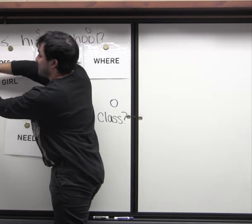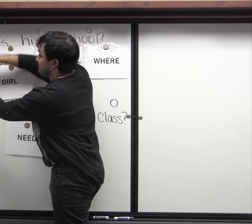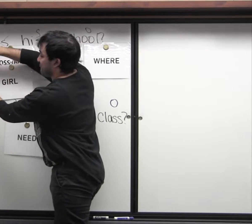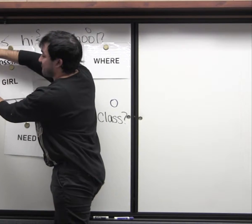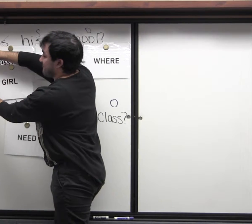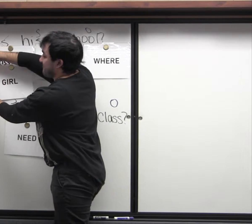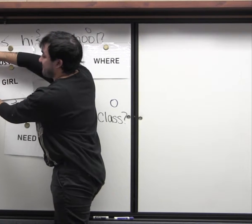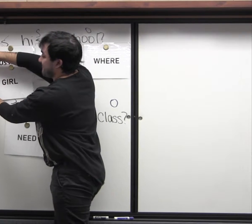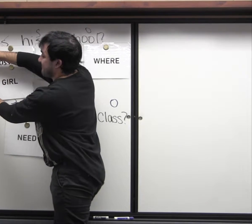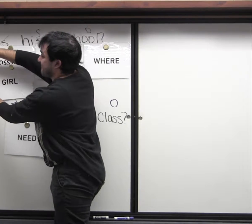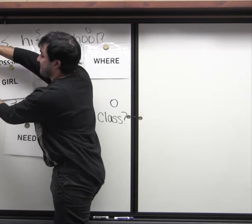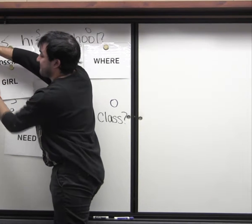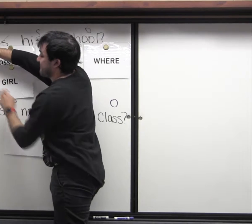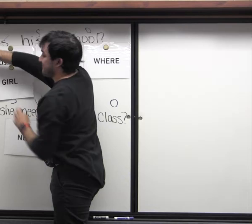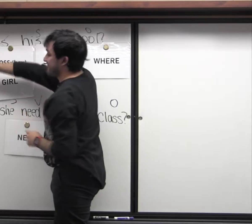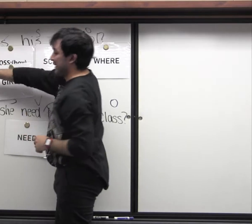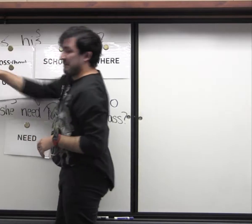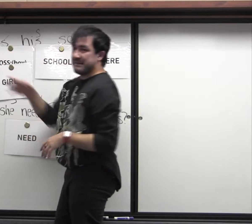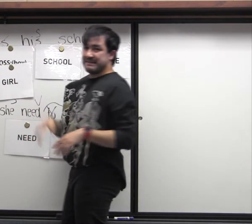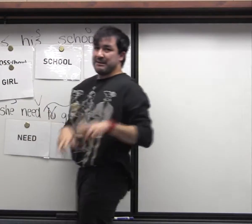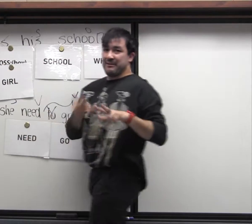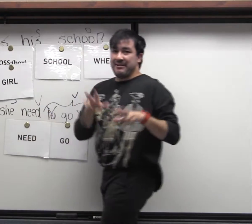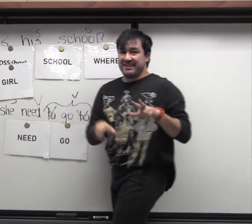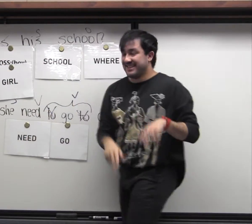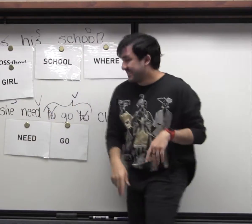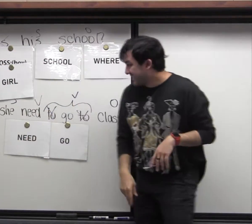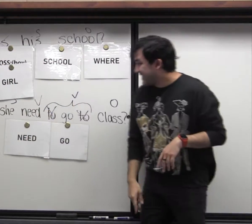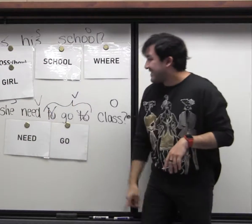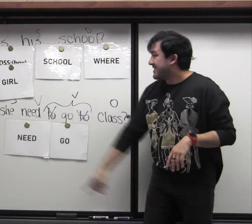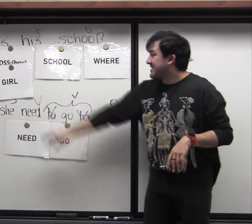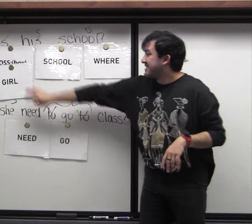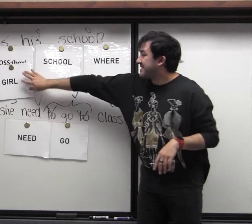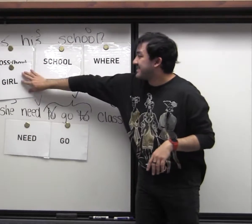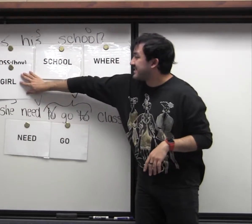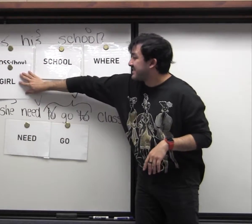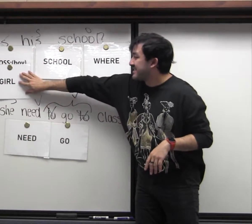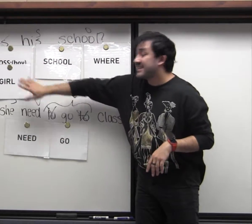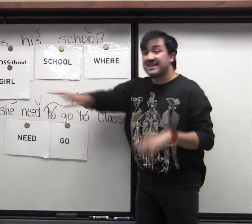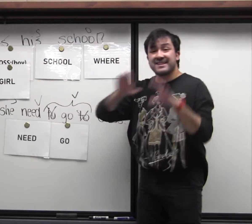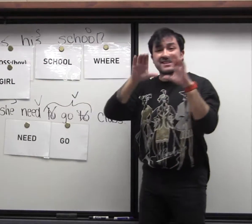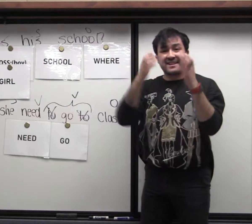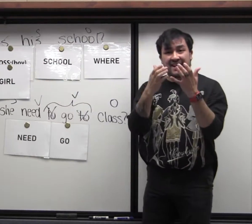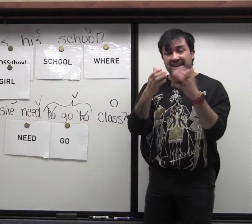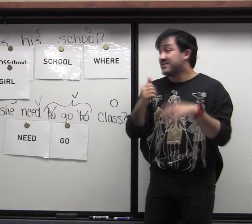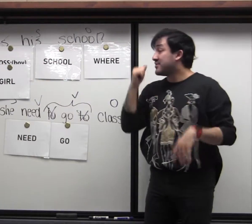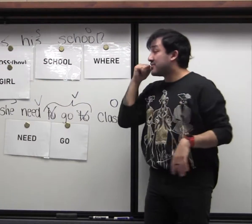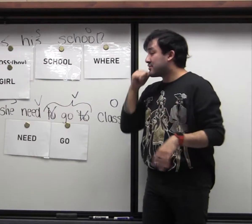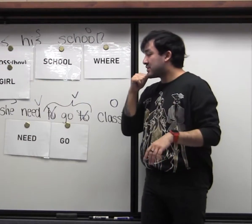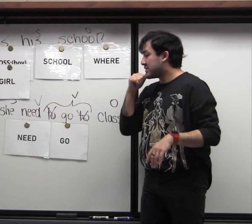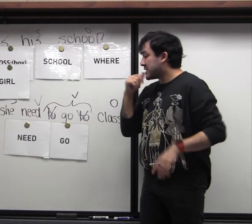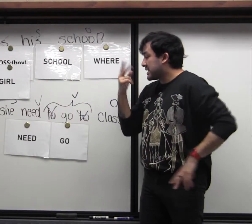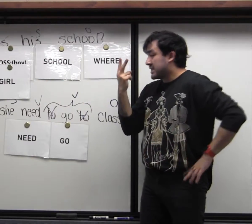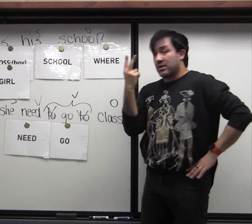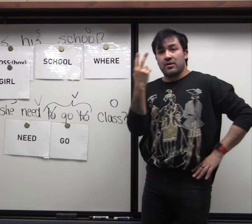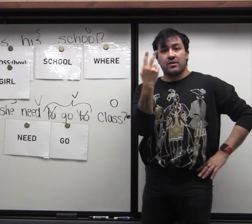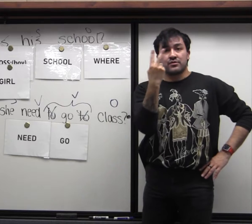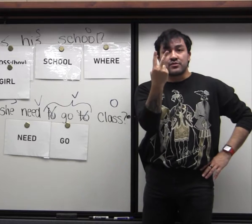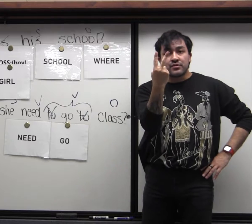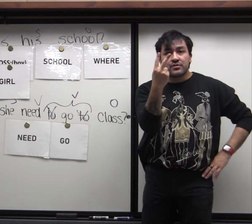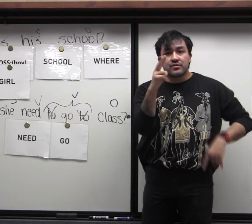The magnet from boy. Okay, so there we go. Awkward. It looked really weird from my end. So class, girl. Okay,